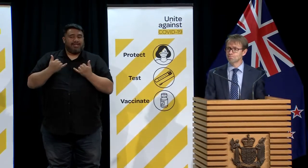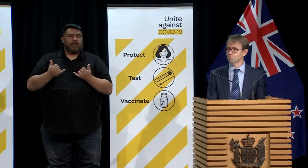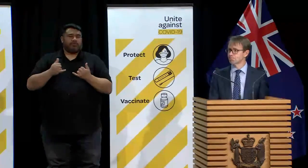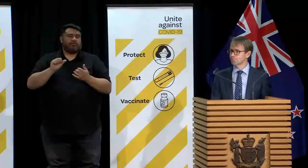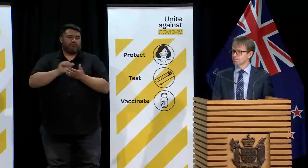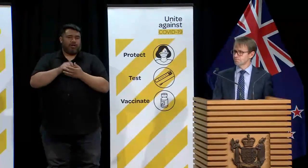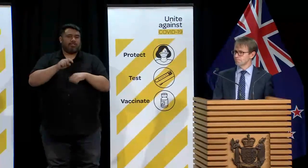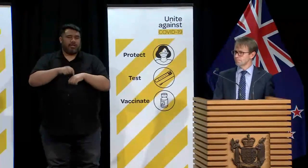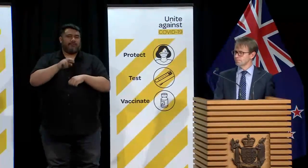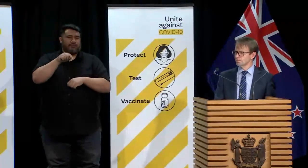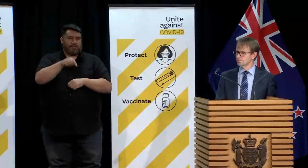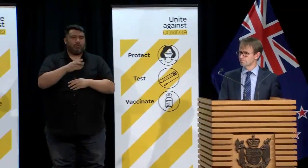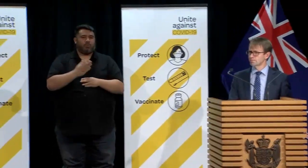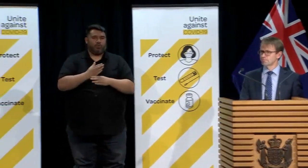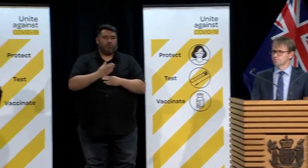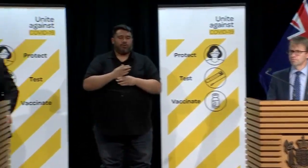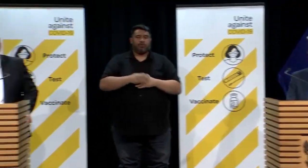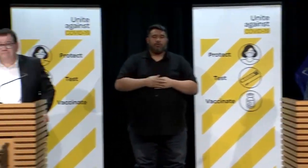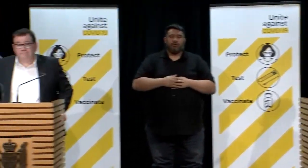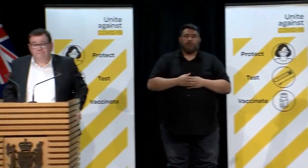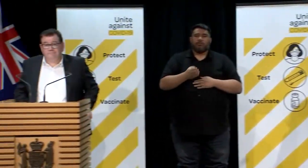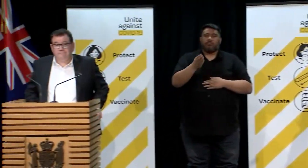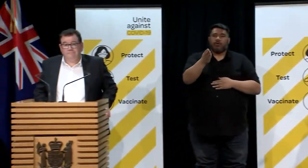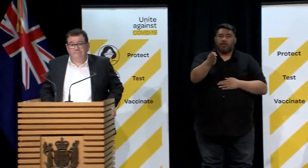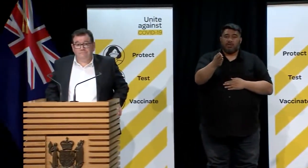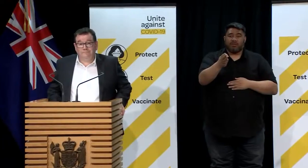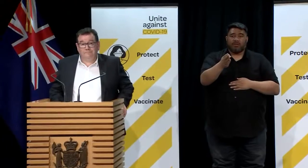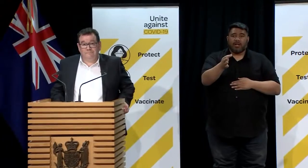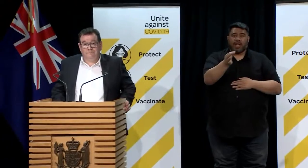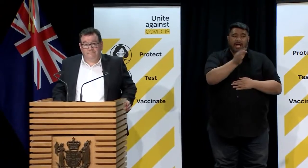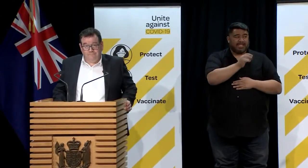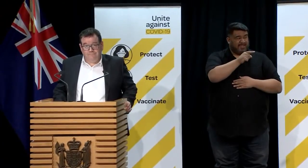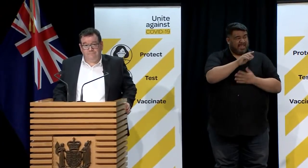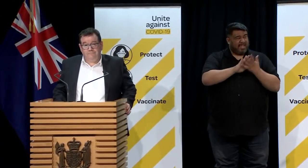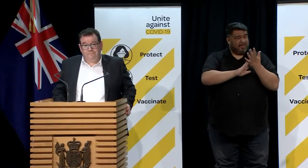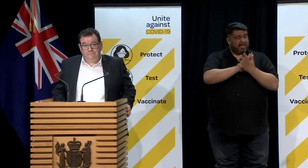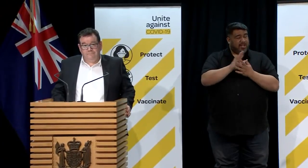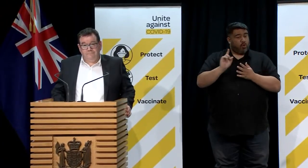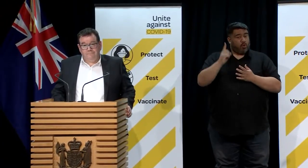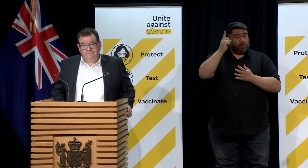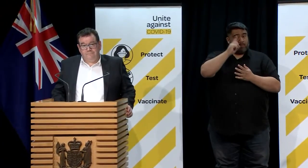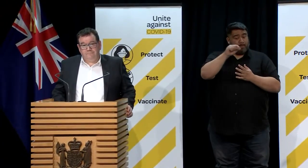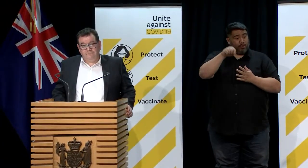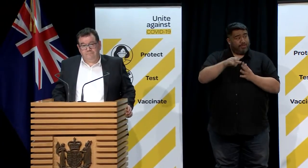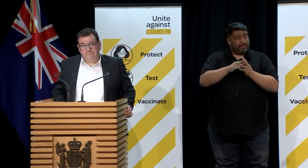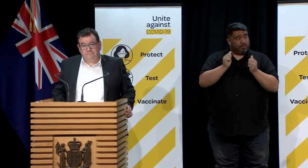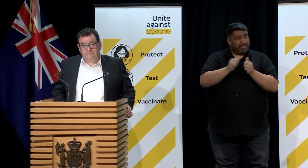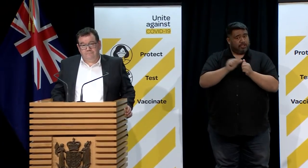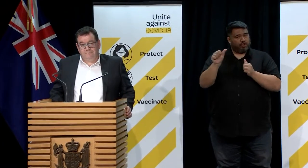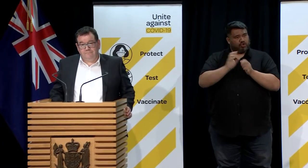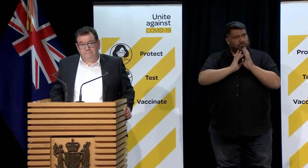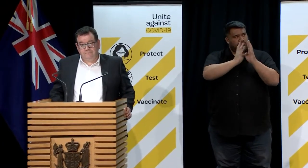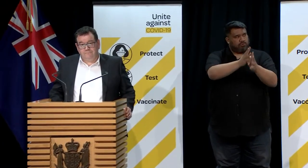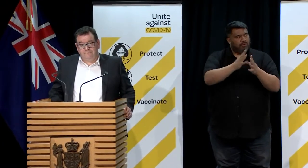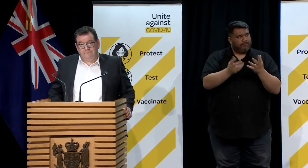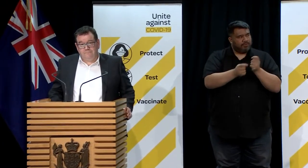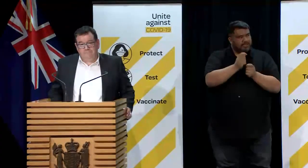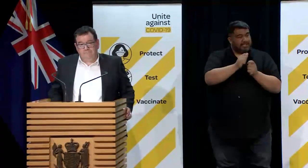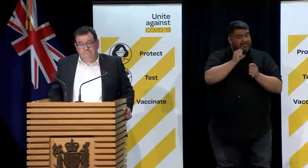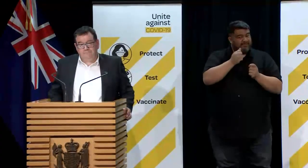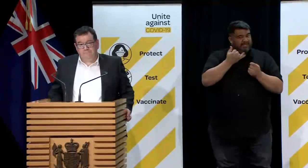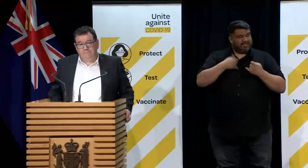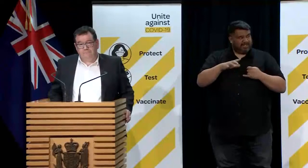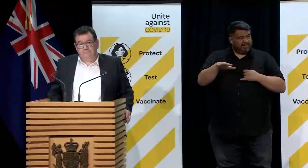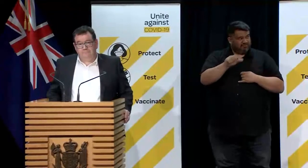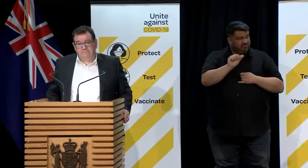testing. Benedict. Yeah, it's clear you're really calling on Aucklanders to go and get tested over the weekend, and that could have an influence on your recommendation